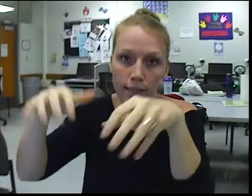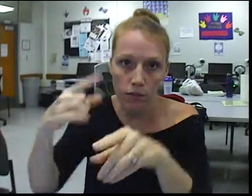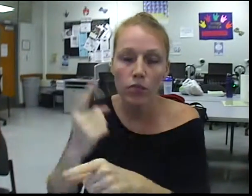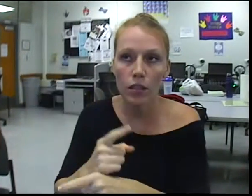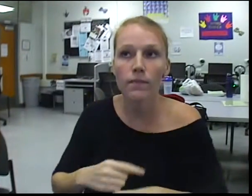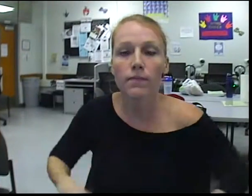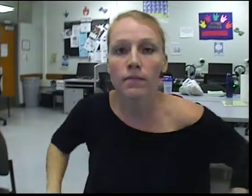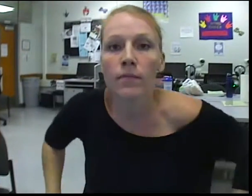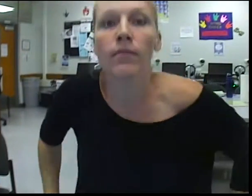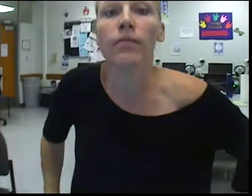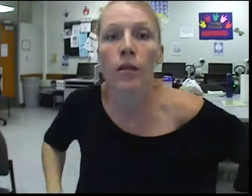saturated.